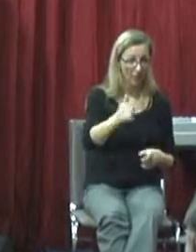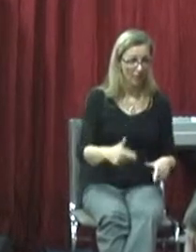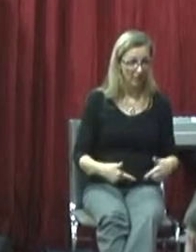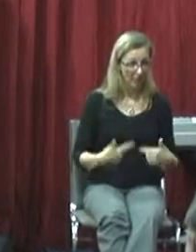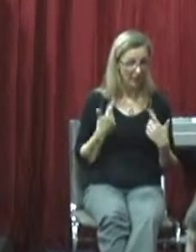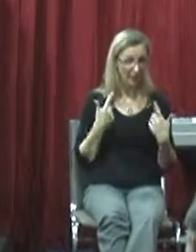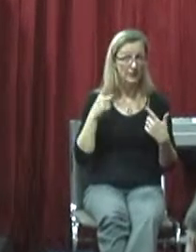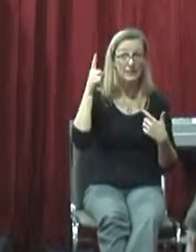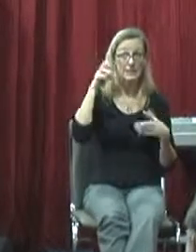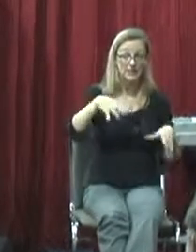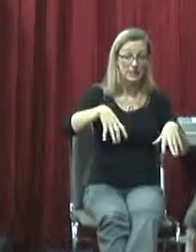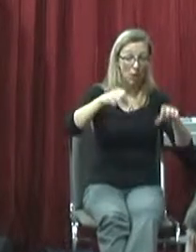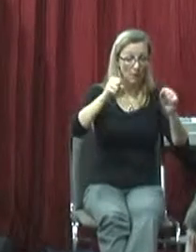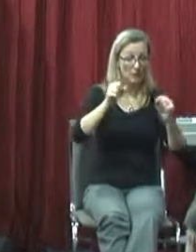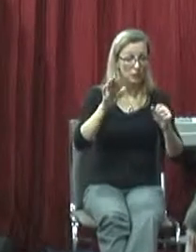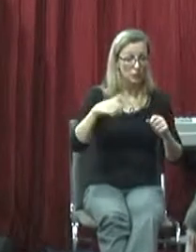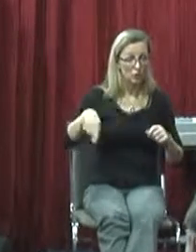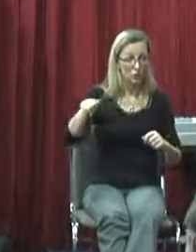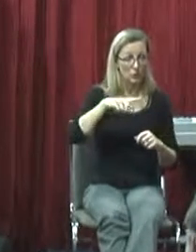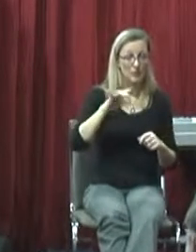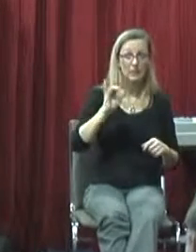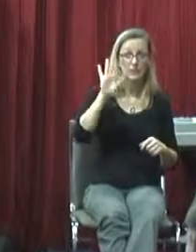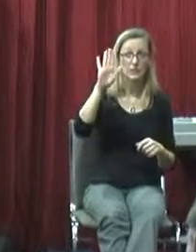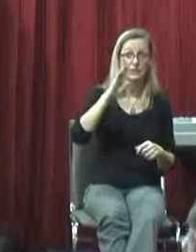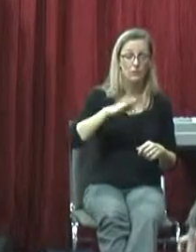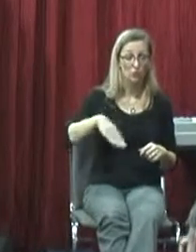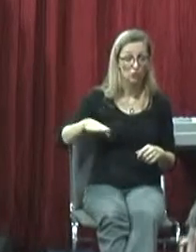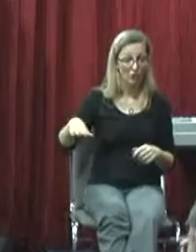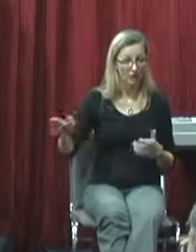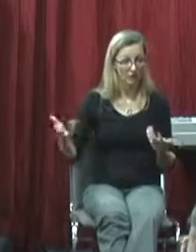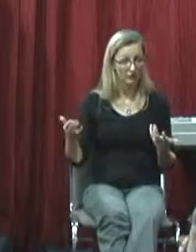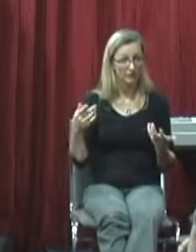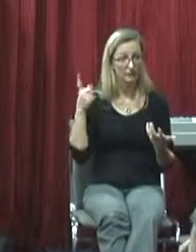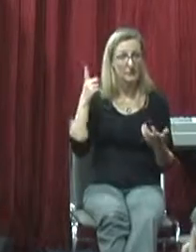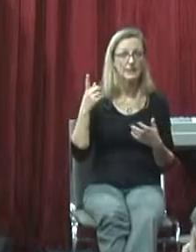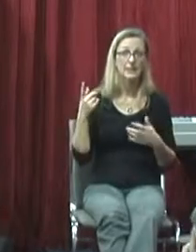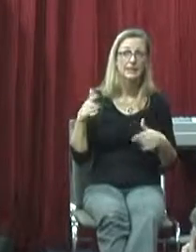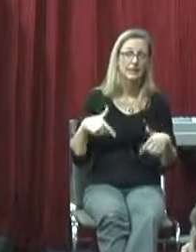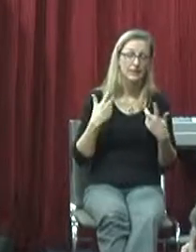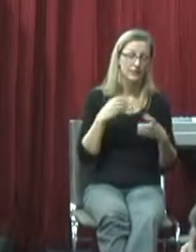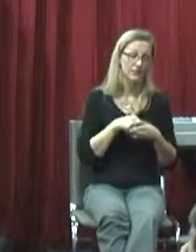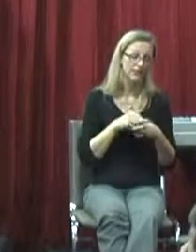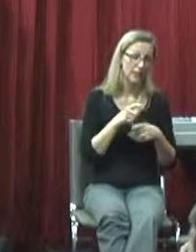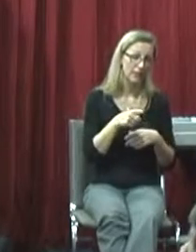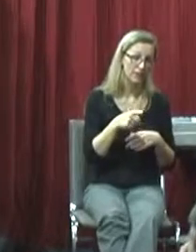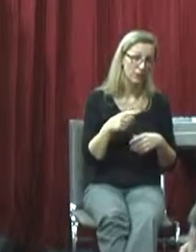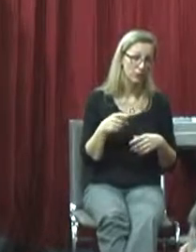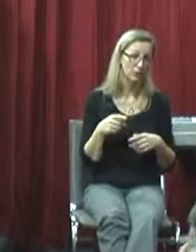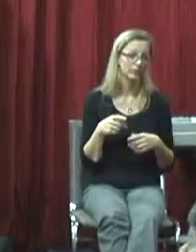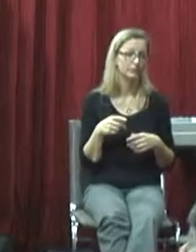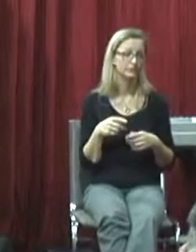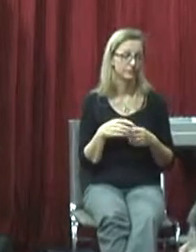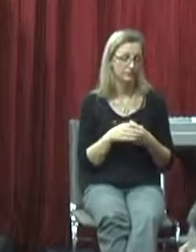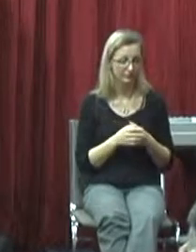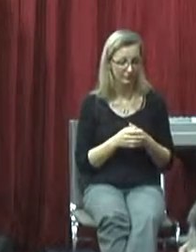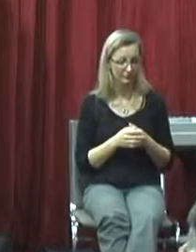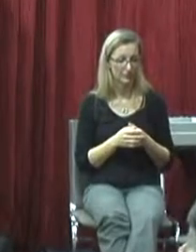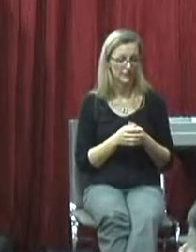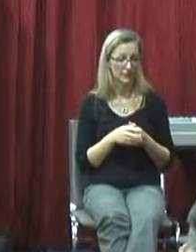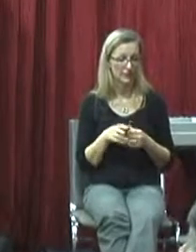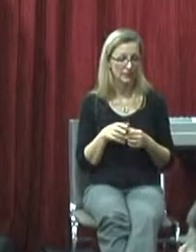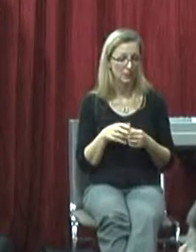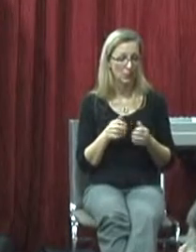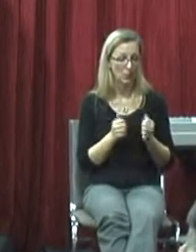He's adopted you as his child. He's come to live inside you in the form of the Holy Spirit. He's filled you to overflowing with the Holy Spirit.